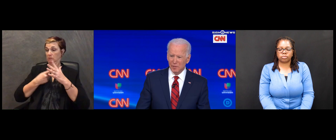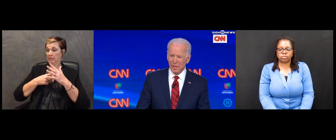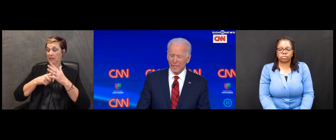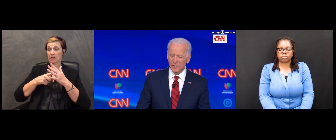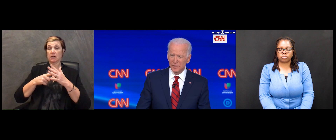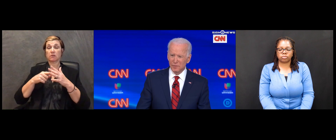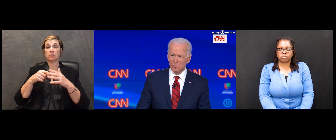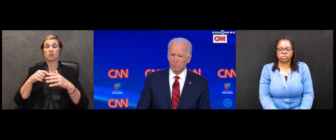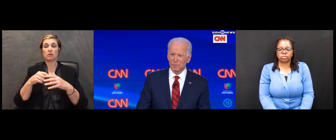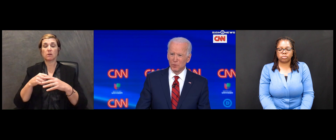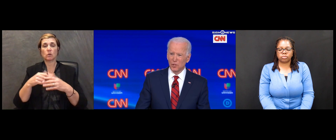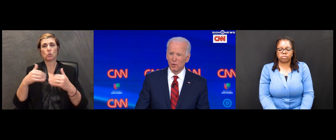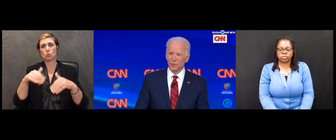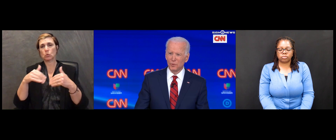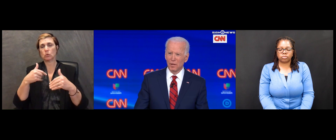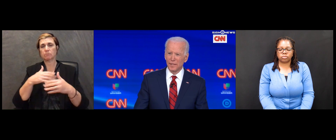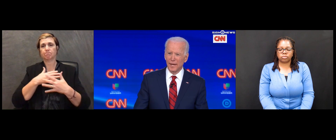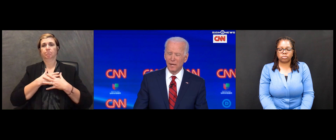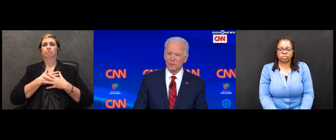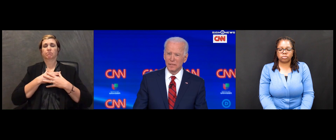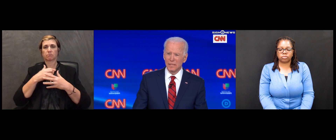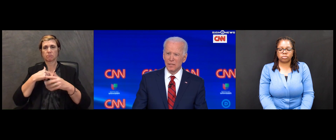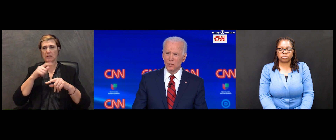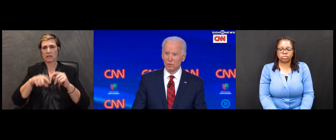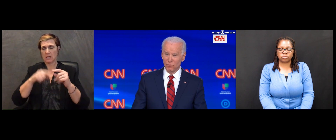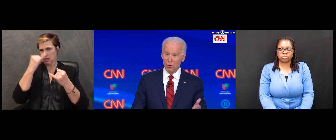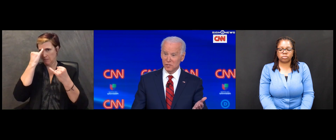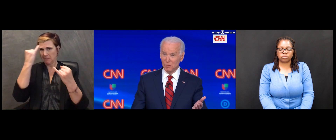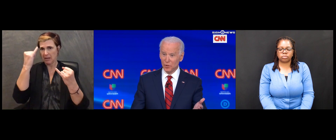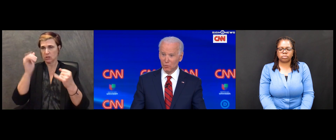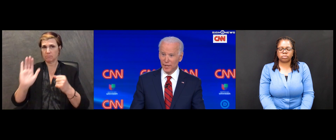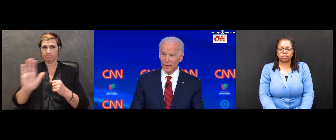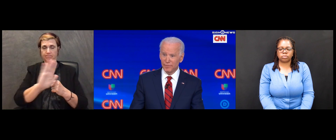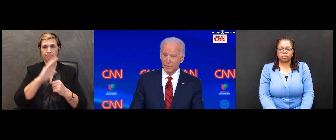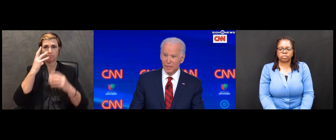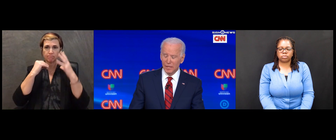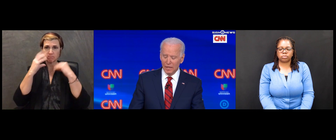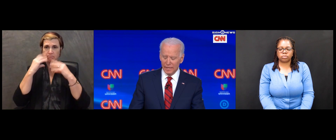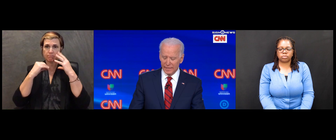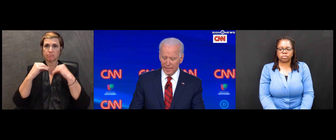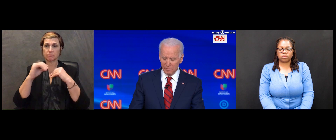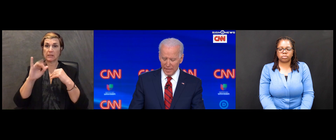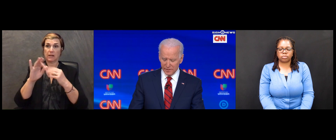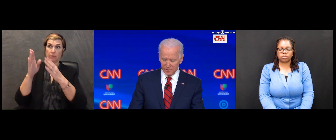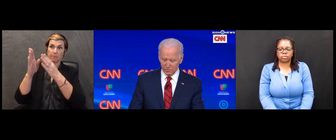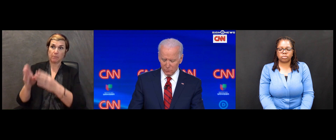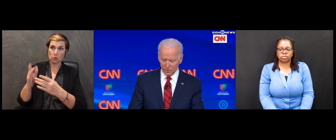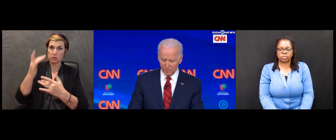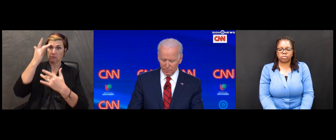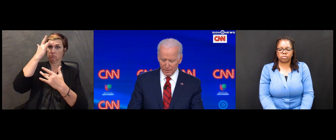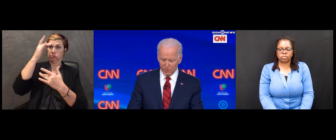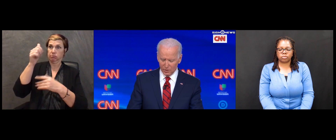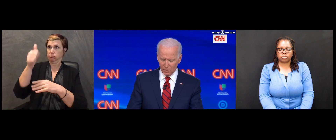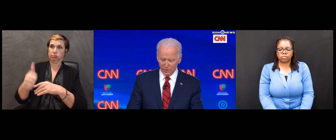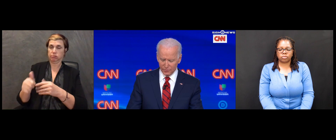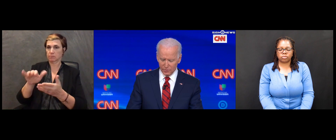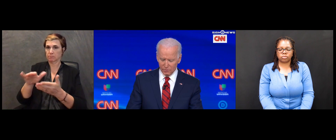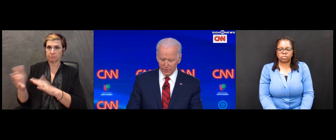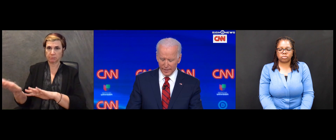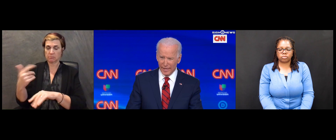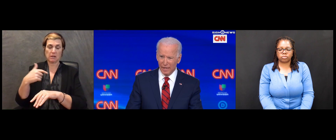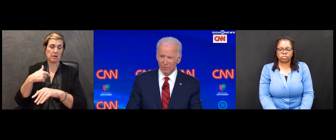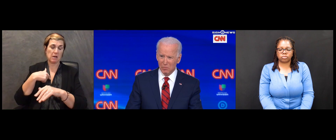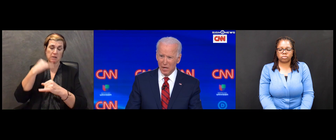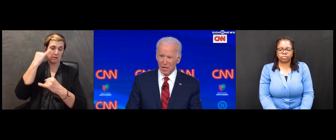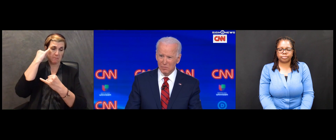just can't imagine what people are going through right now who have lost someone already. I can't imagine what people are going through